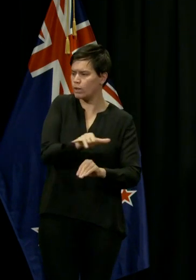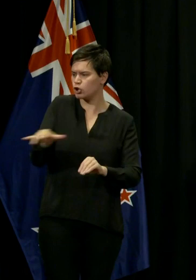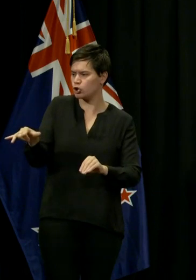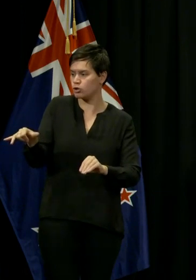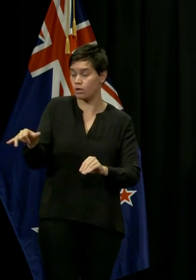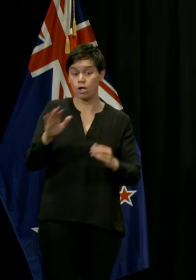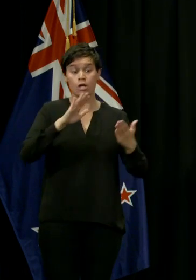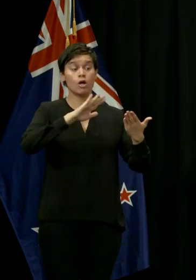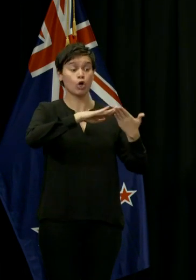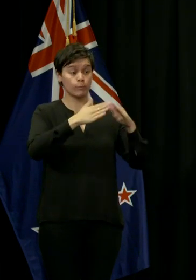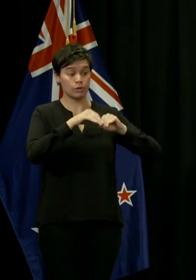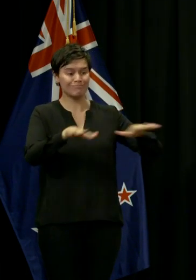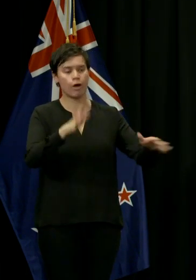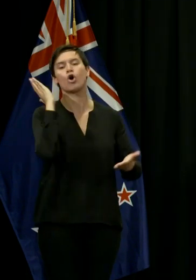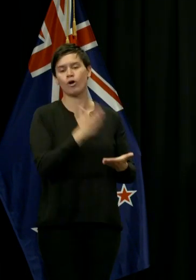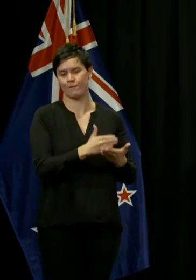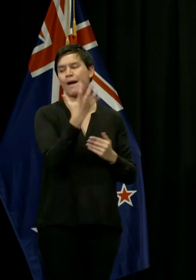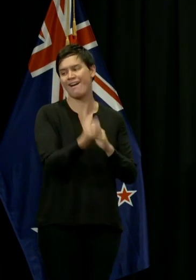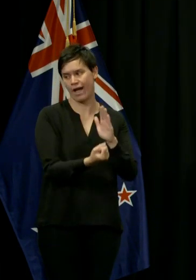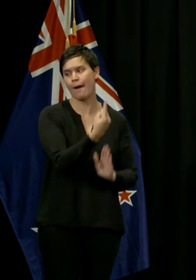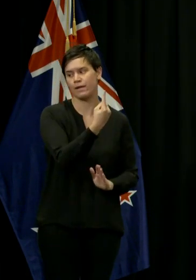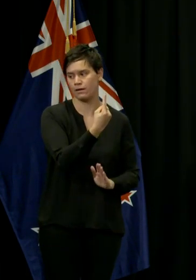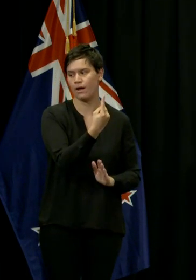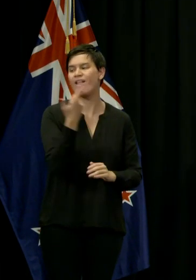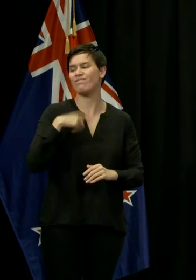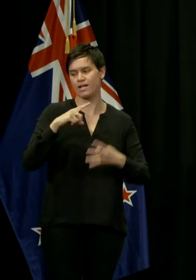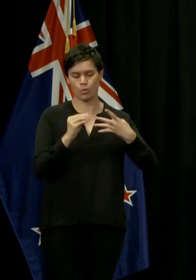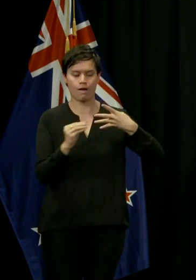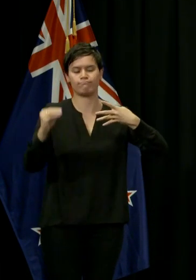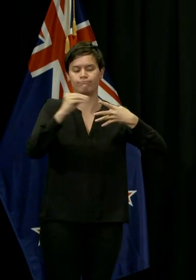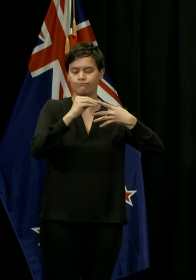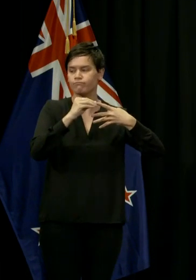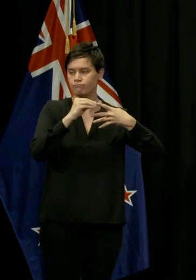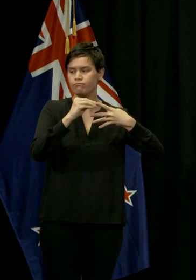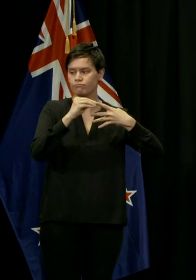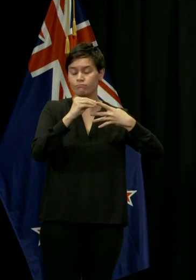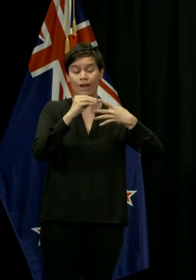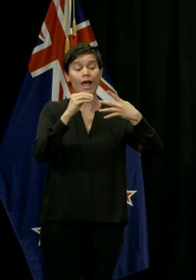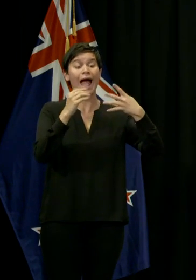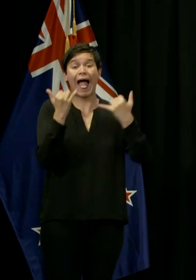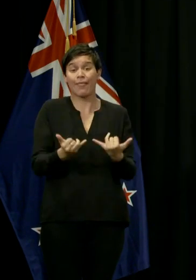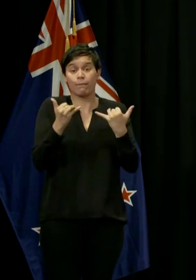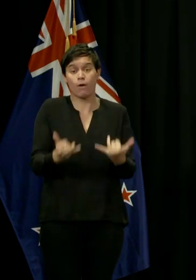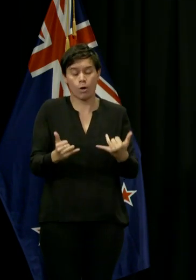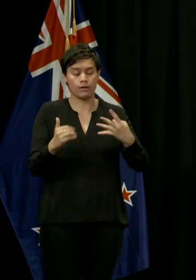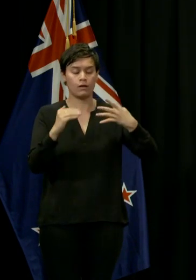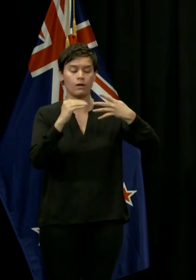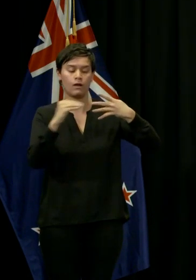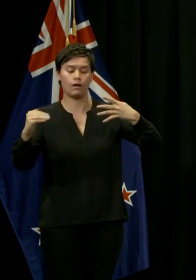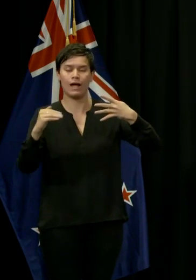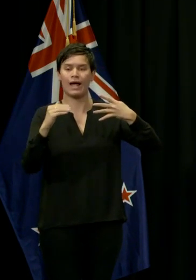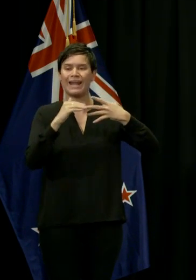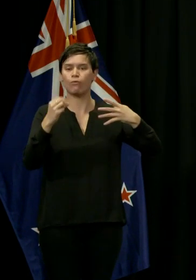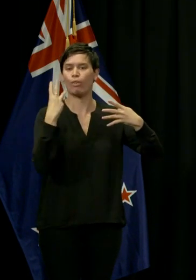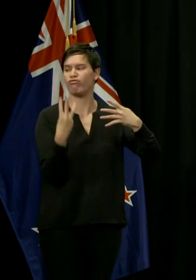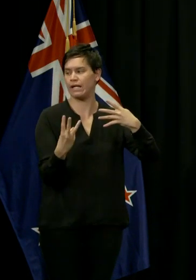means we need to move and move quickly. What we've done today is set out level 3, but a transition into level 4. That is so